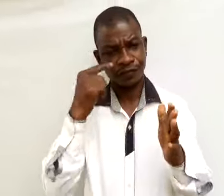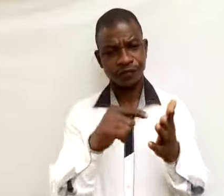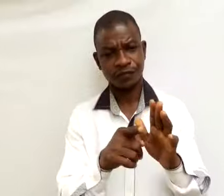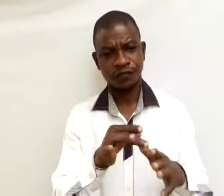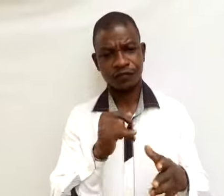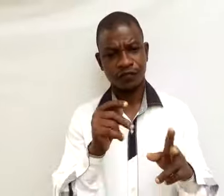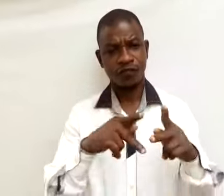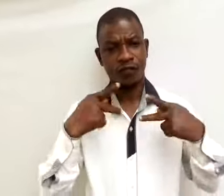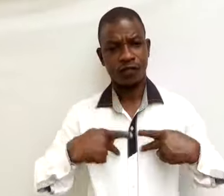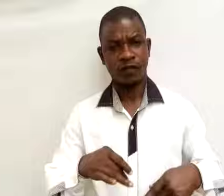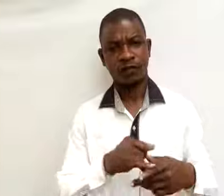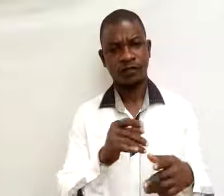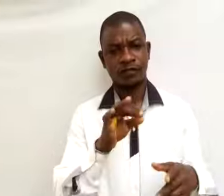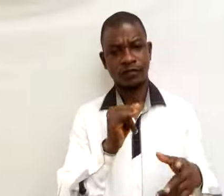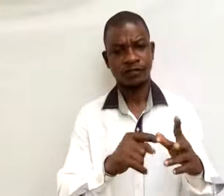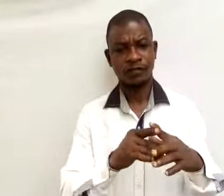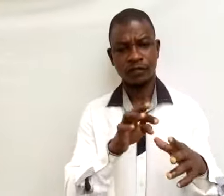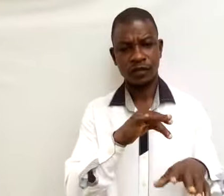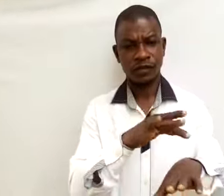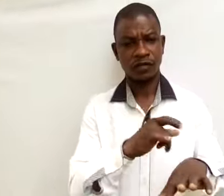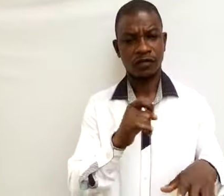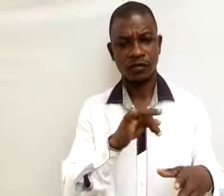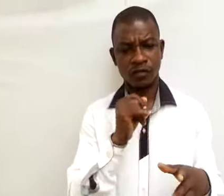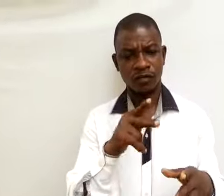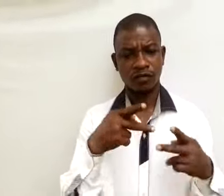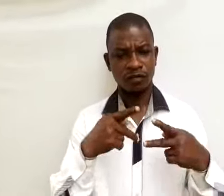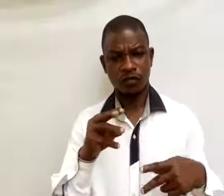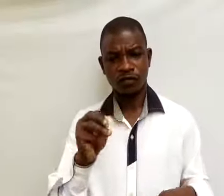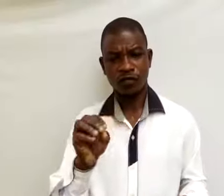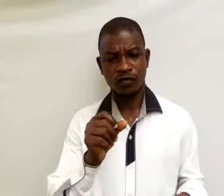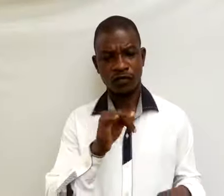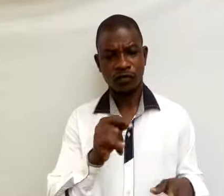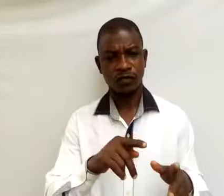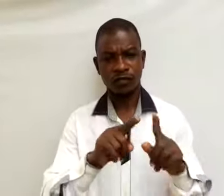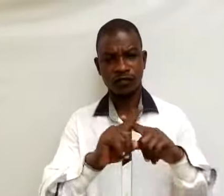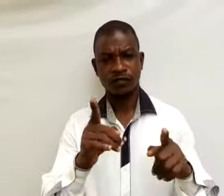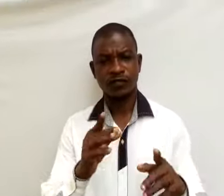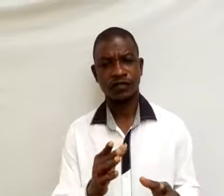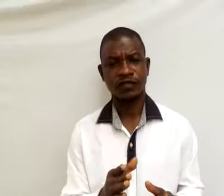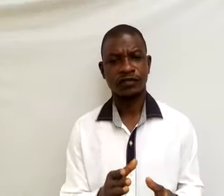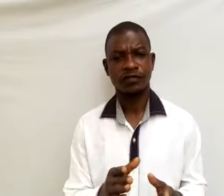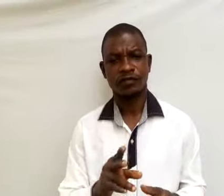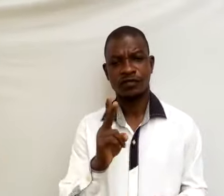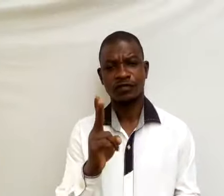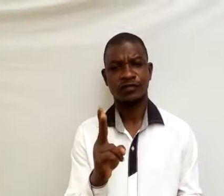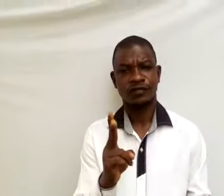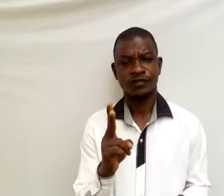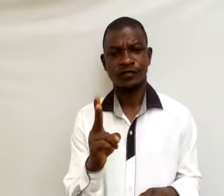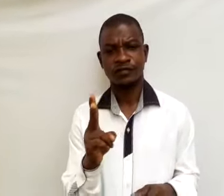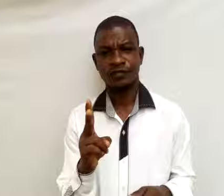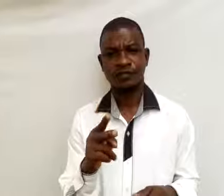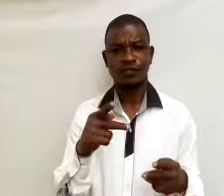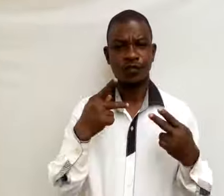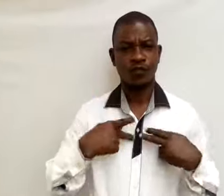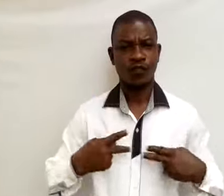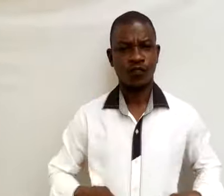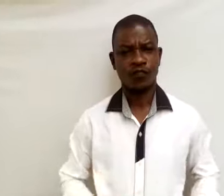of organisms are called morphological variation. 2. Physiological